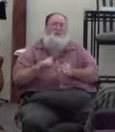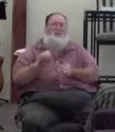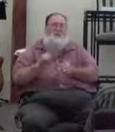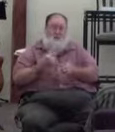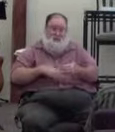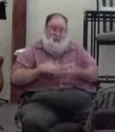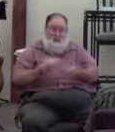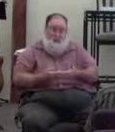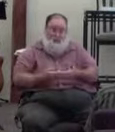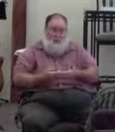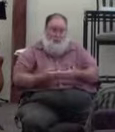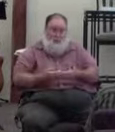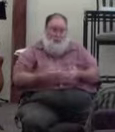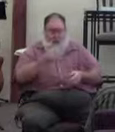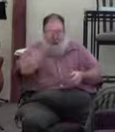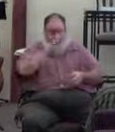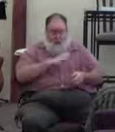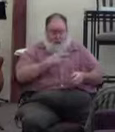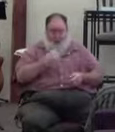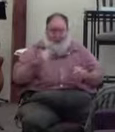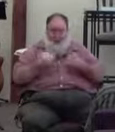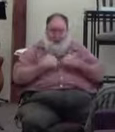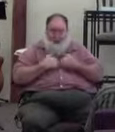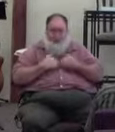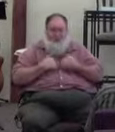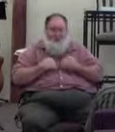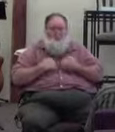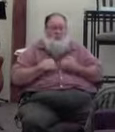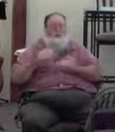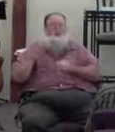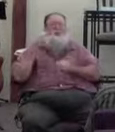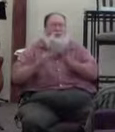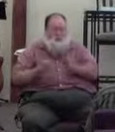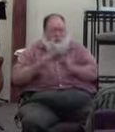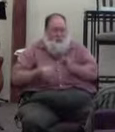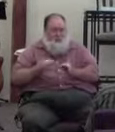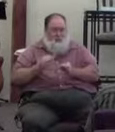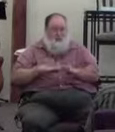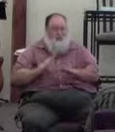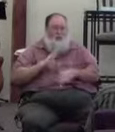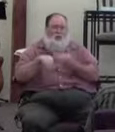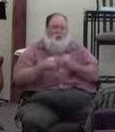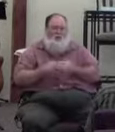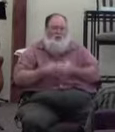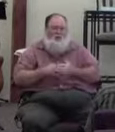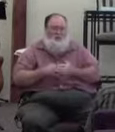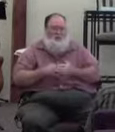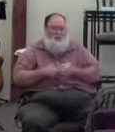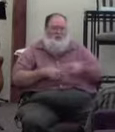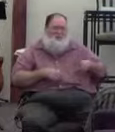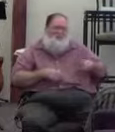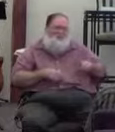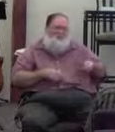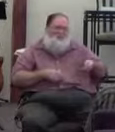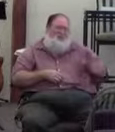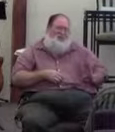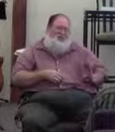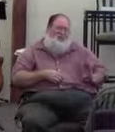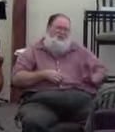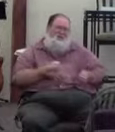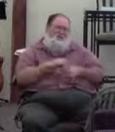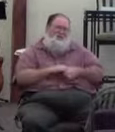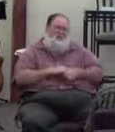men and animals, and I will bring judgment on all the gods of Egypt. I am